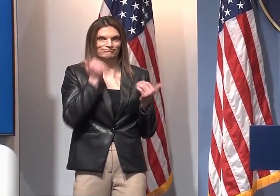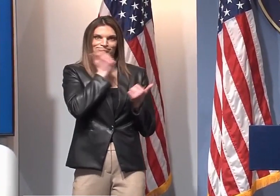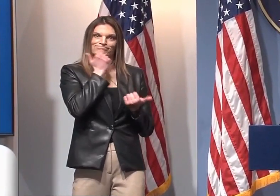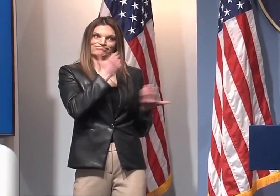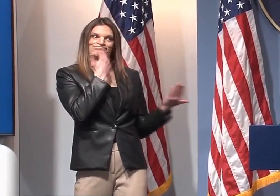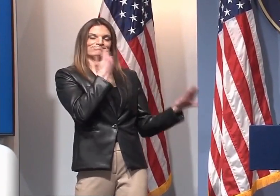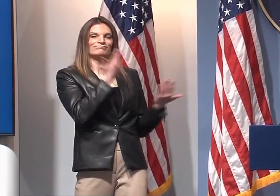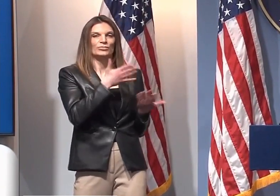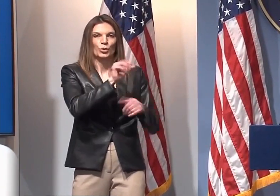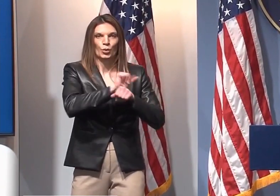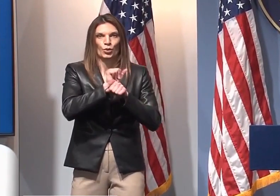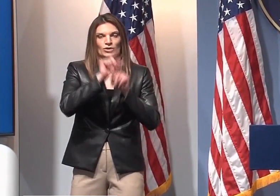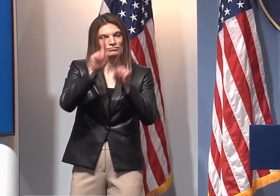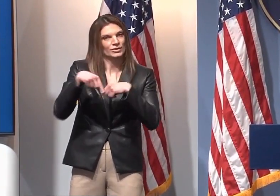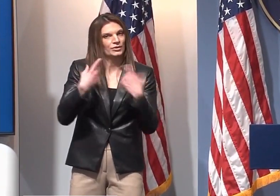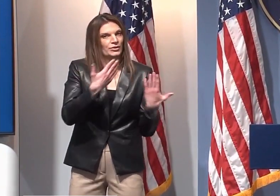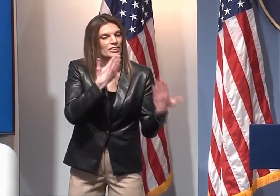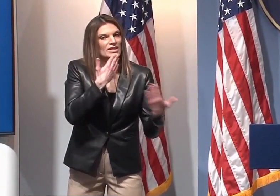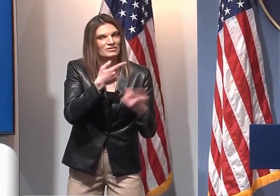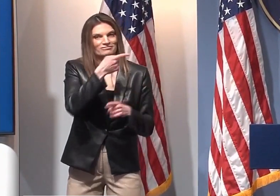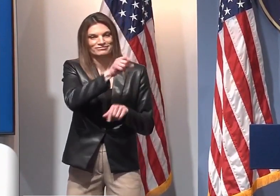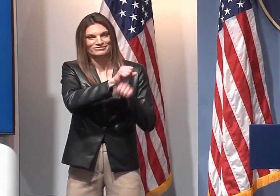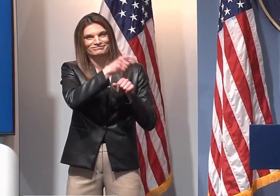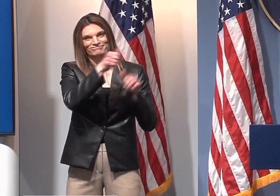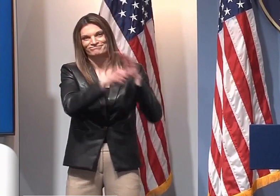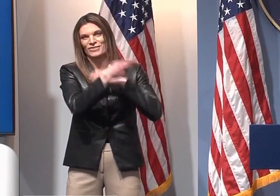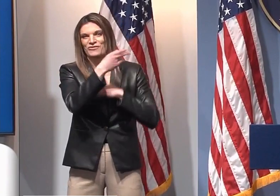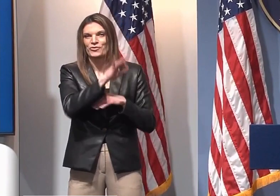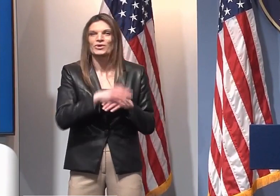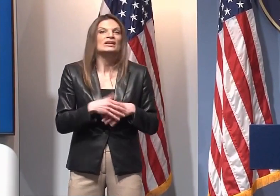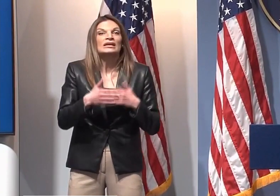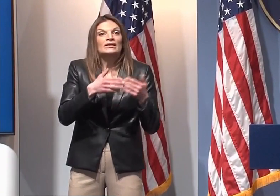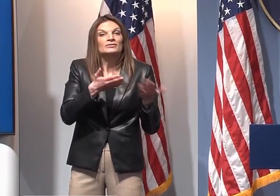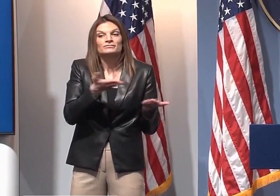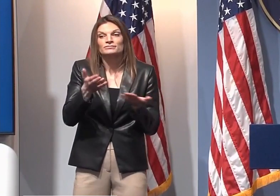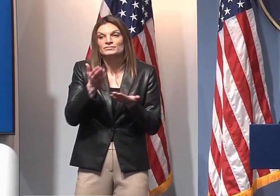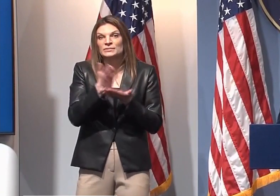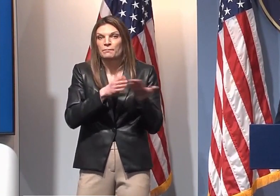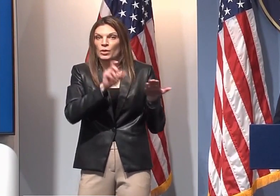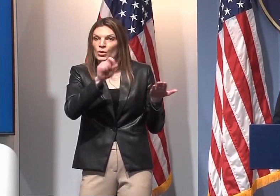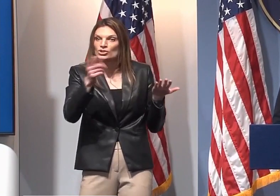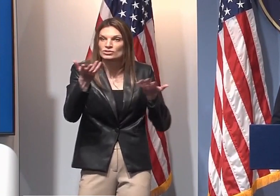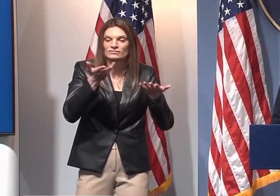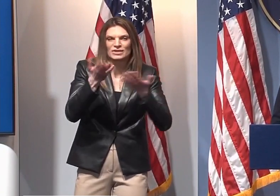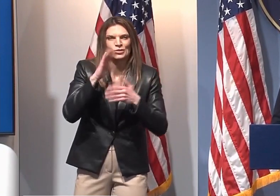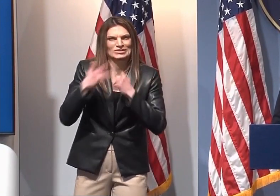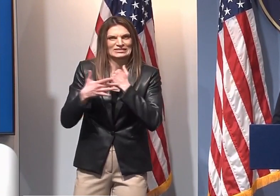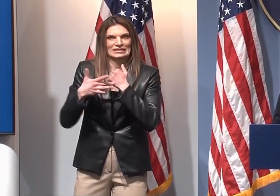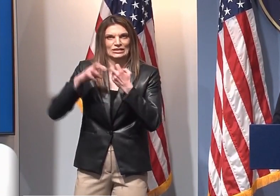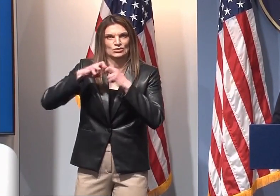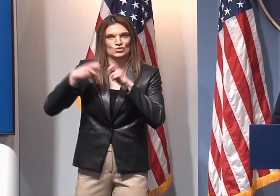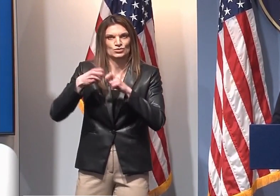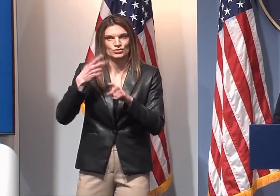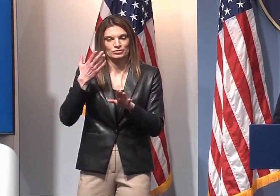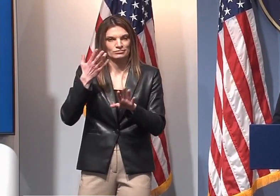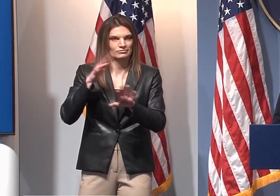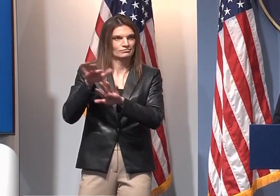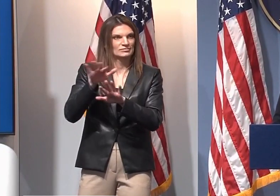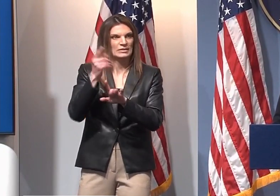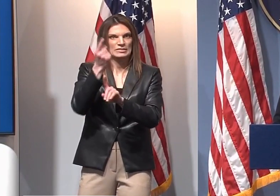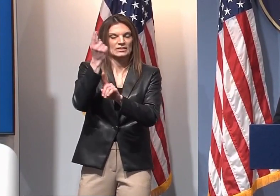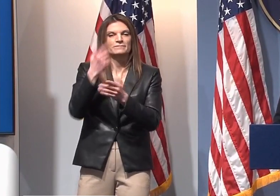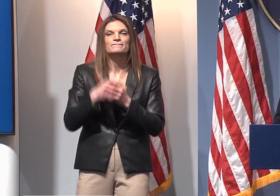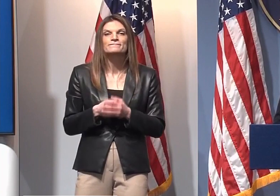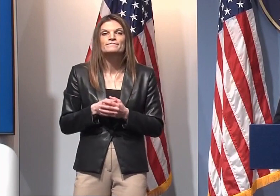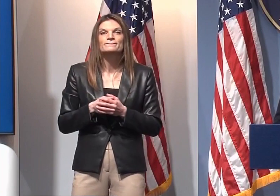really are so grateful. So with that, I know we've got time for a few questions today, and I understand we've got a little technical issues. So